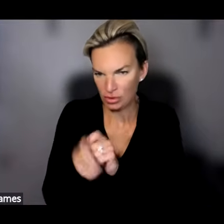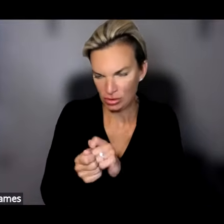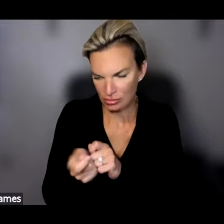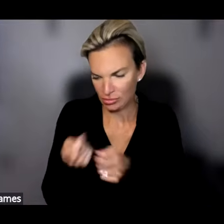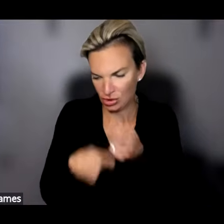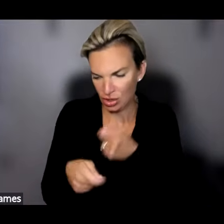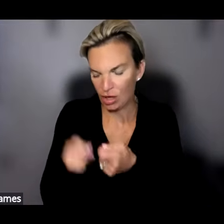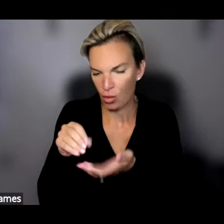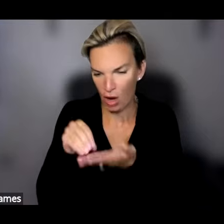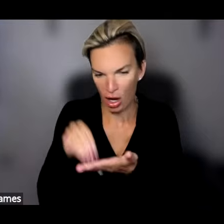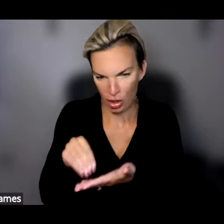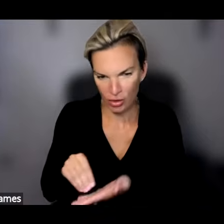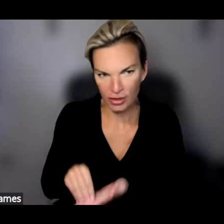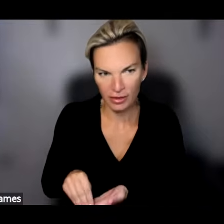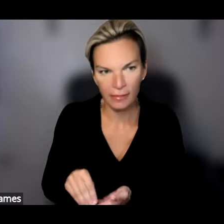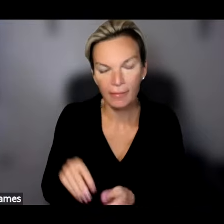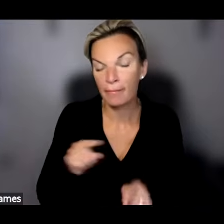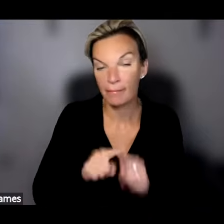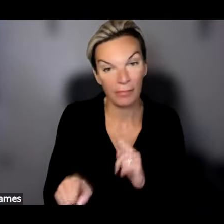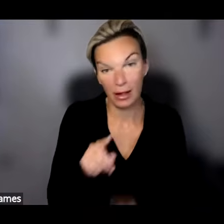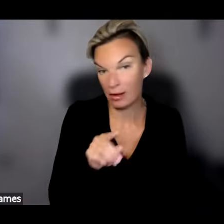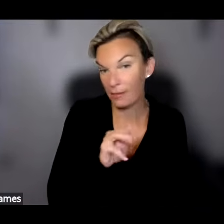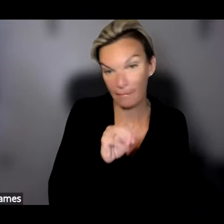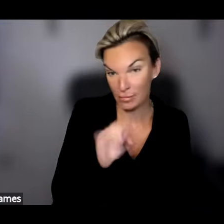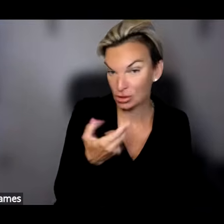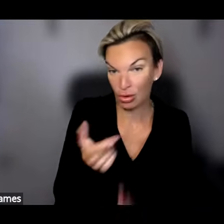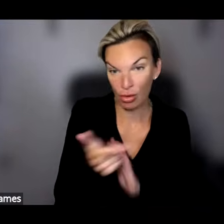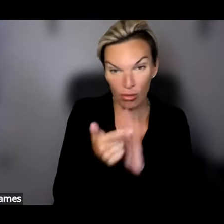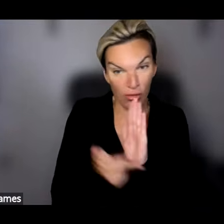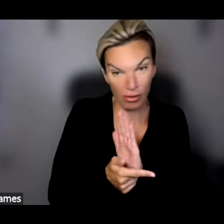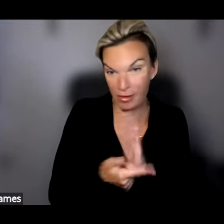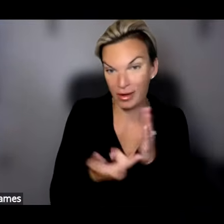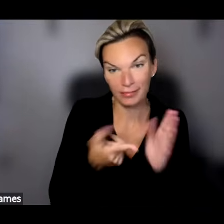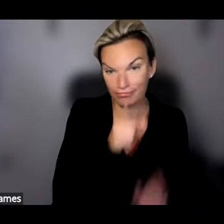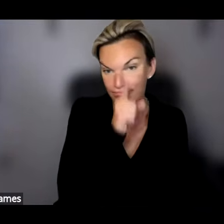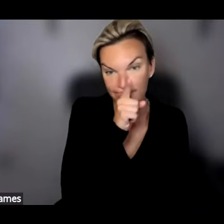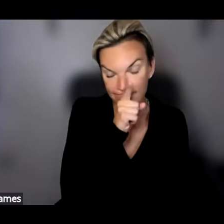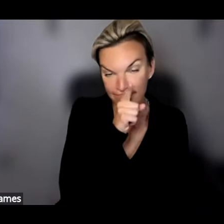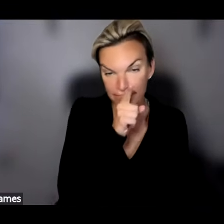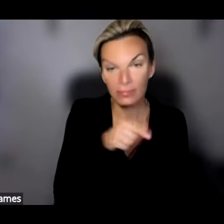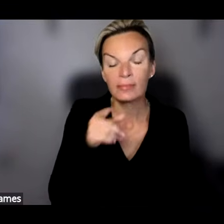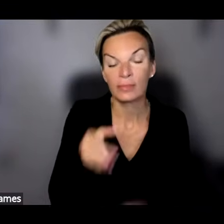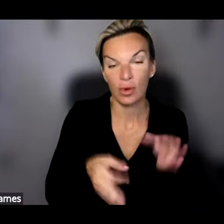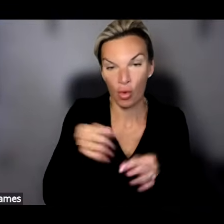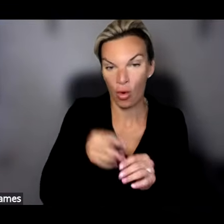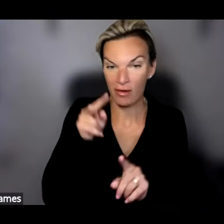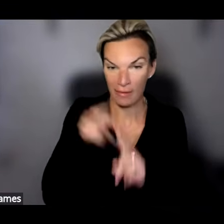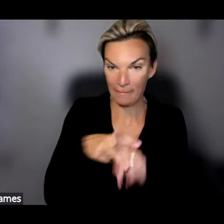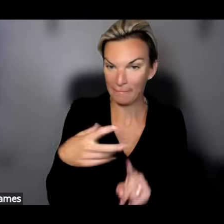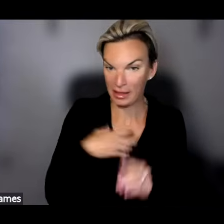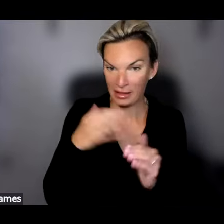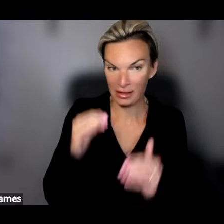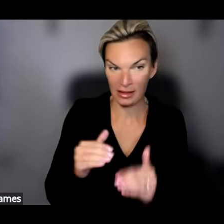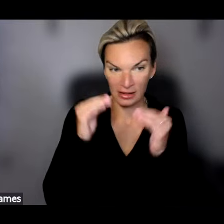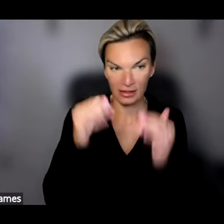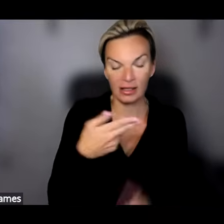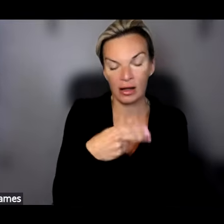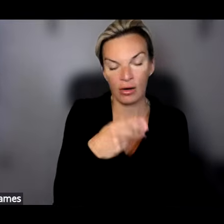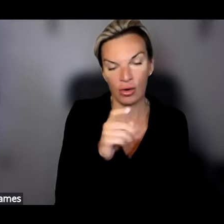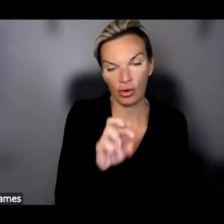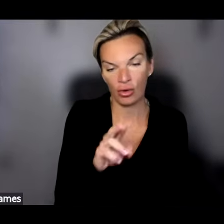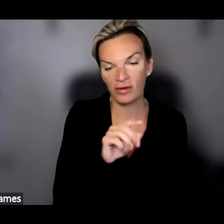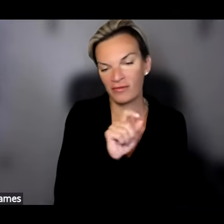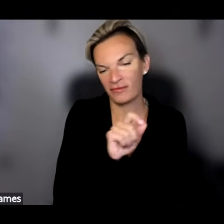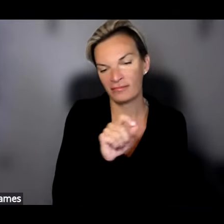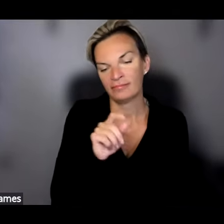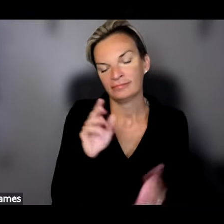for something more than Michigan law requires. The Michigan Court of Appeals explained in Hooker versus Moore that